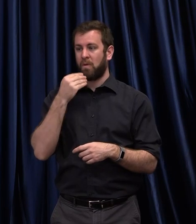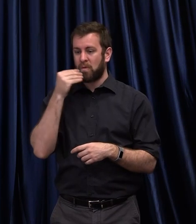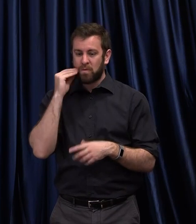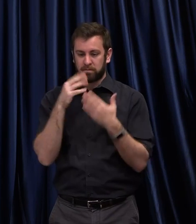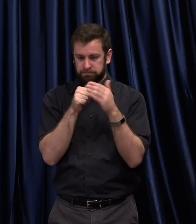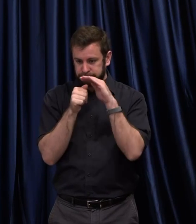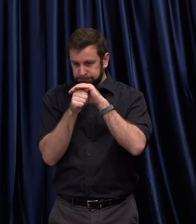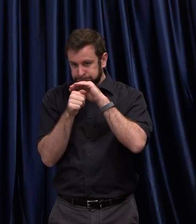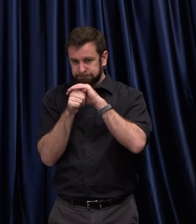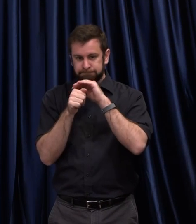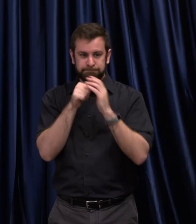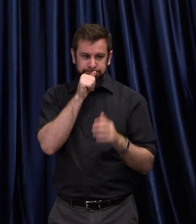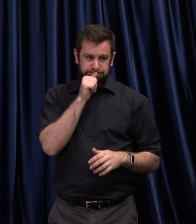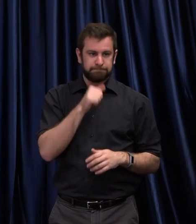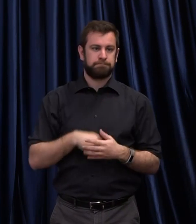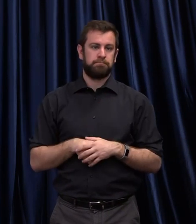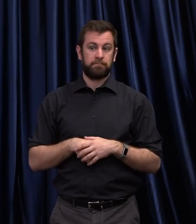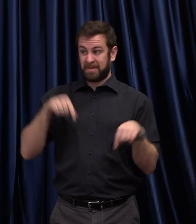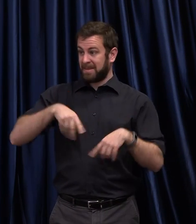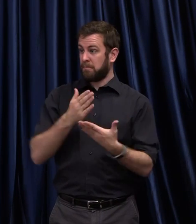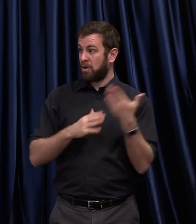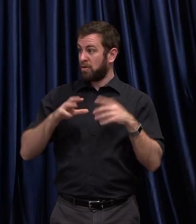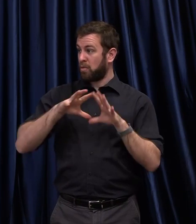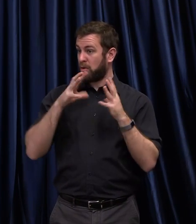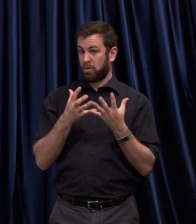Even in this part of the world, in the United States,